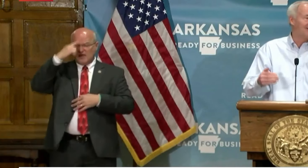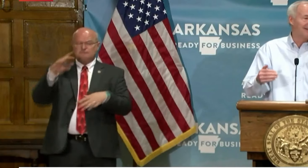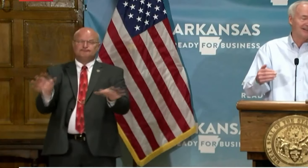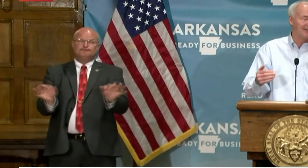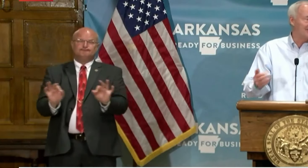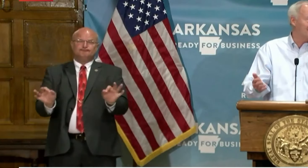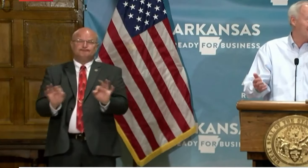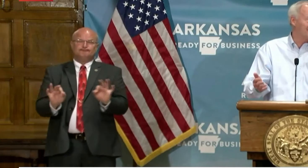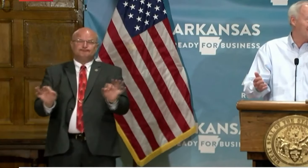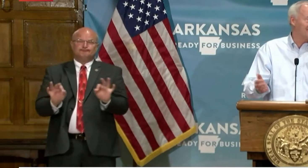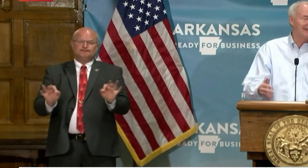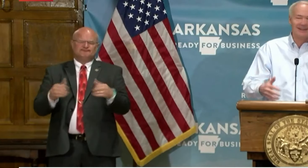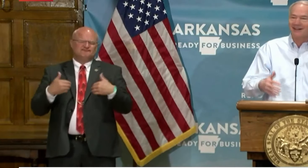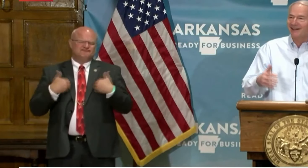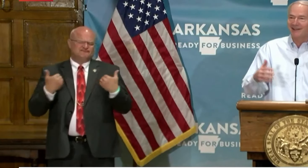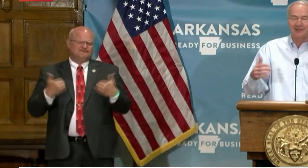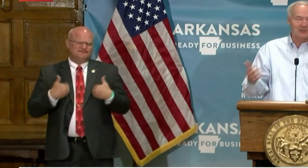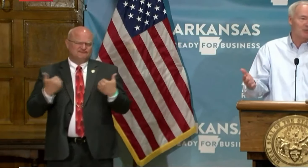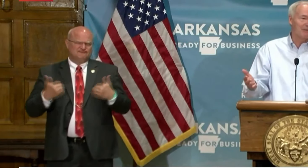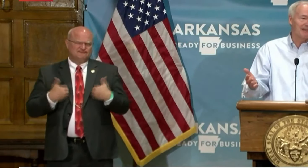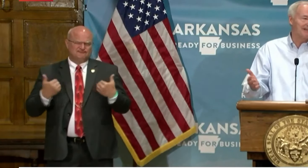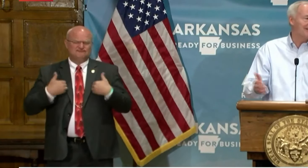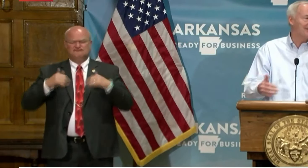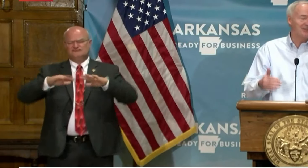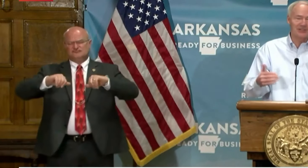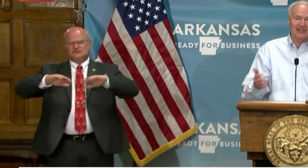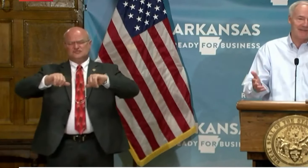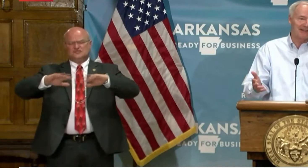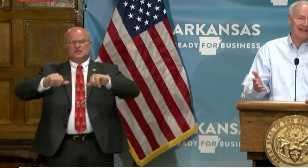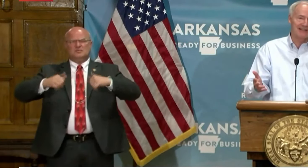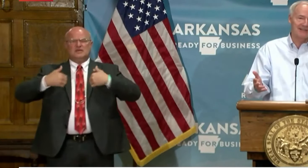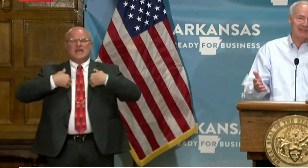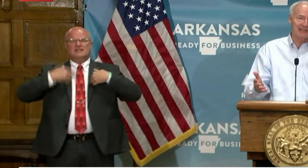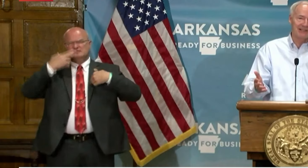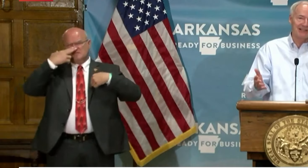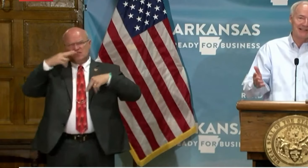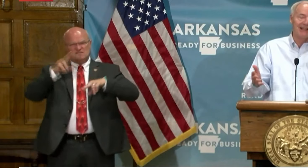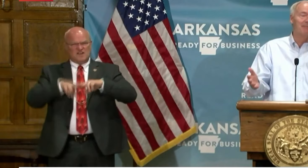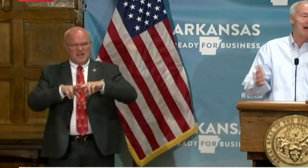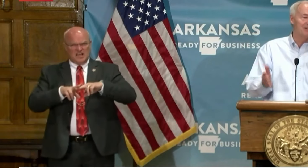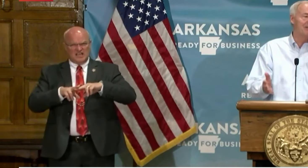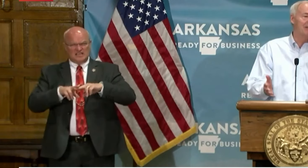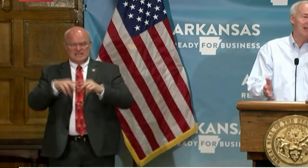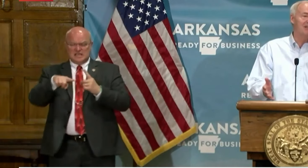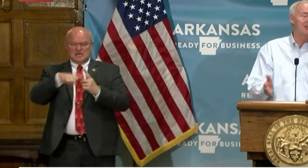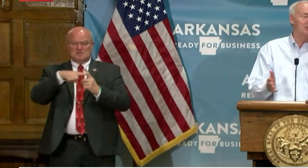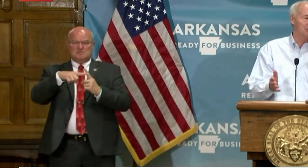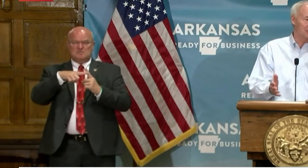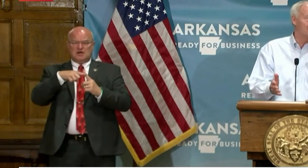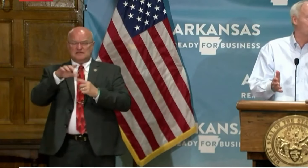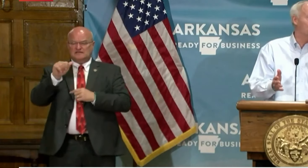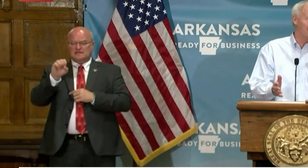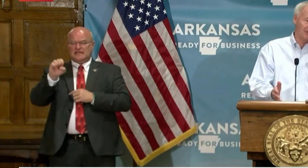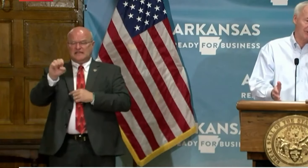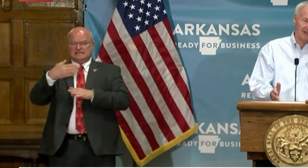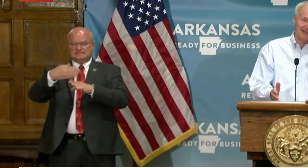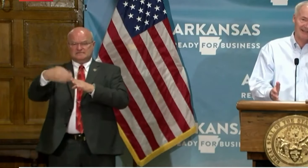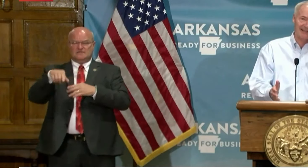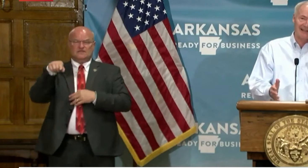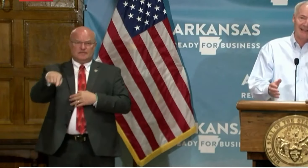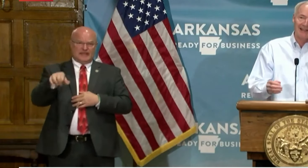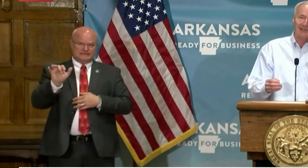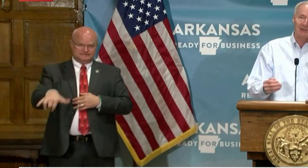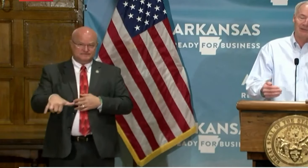harmless. They're young, they're swimming, they're just having activity, and positive cases resulted from